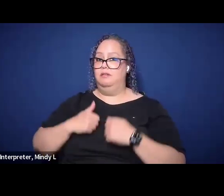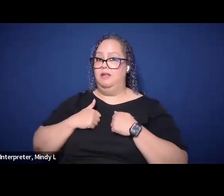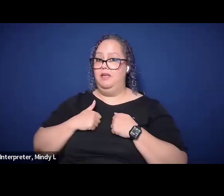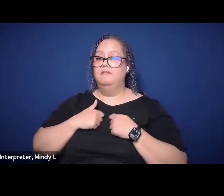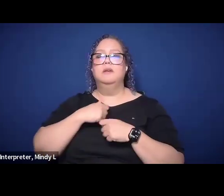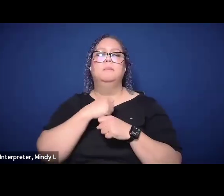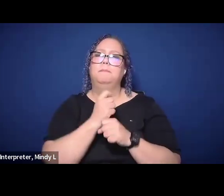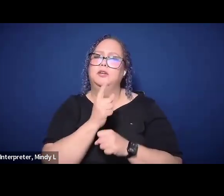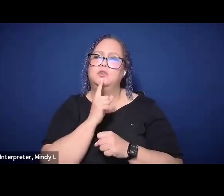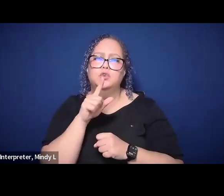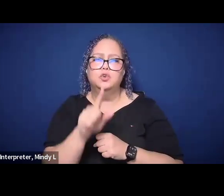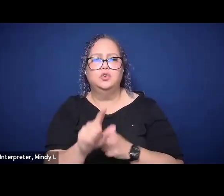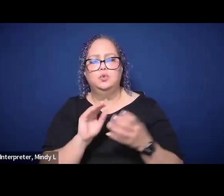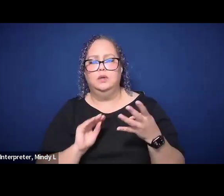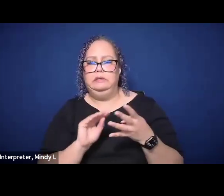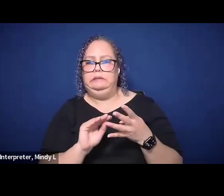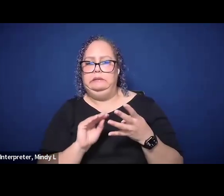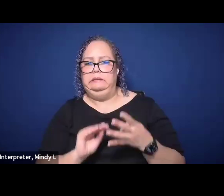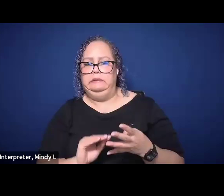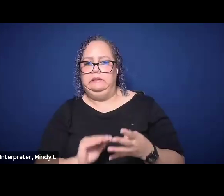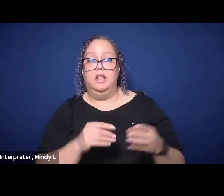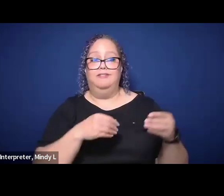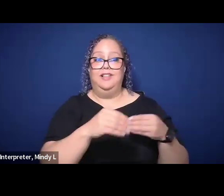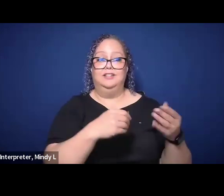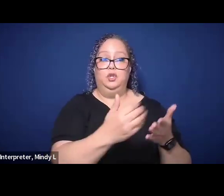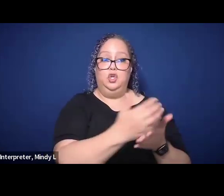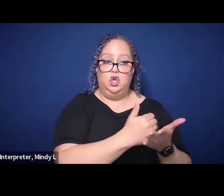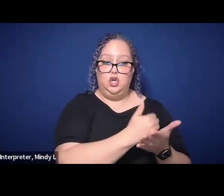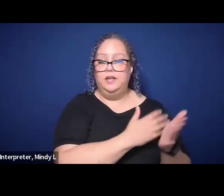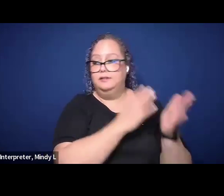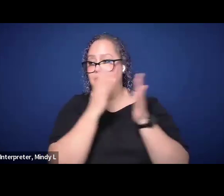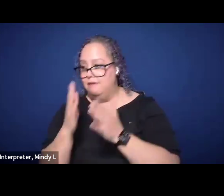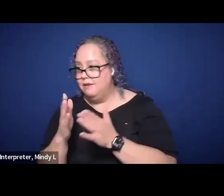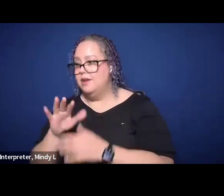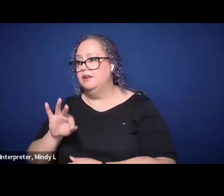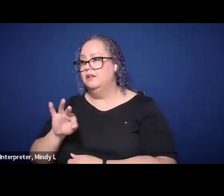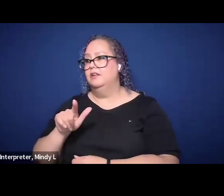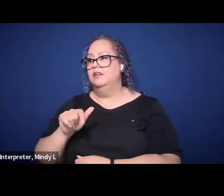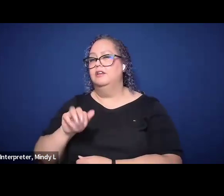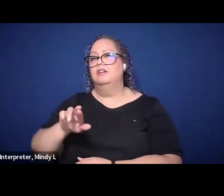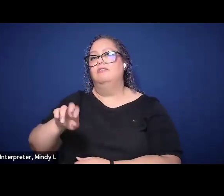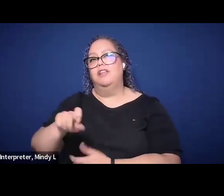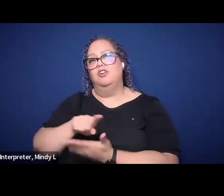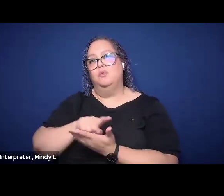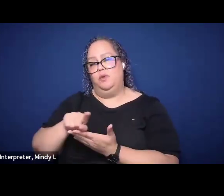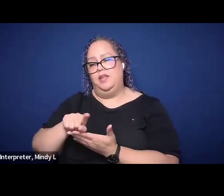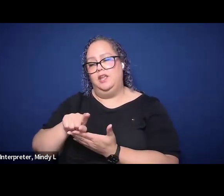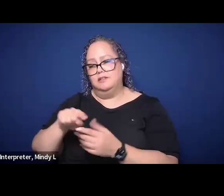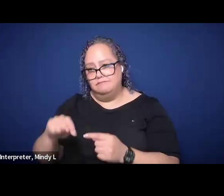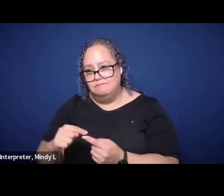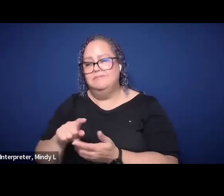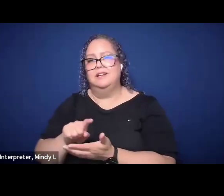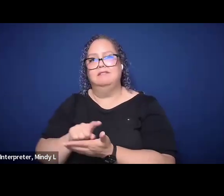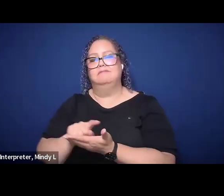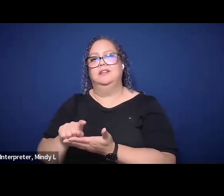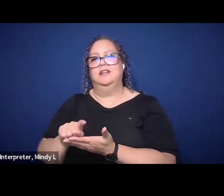and for flexible earnings. So when I say that I averaged $20,000 a month in 2024, that doesn't mean